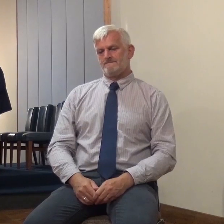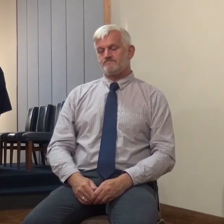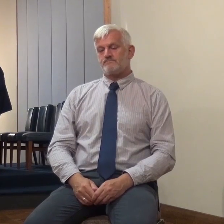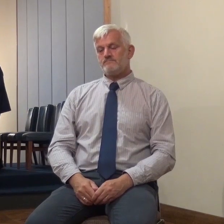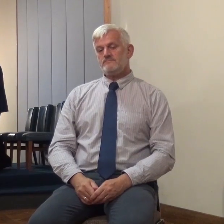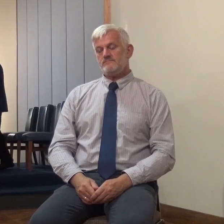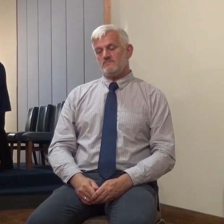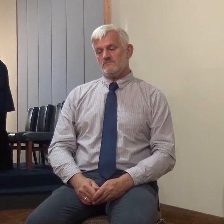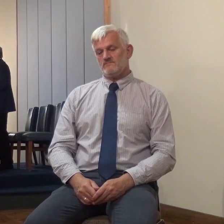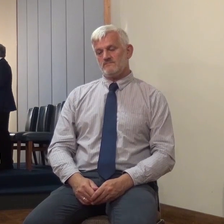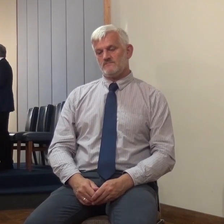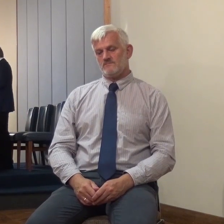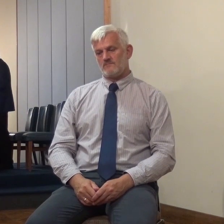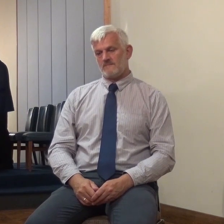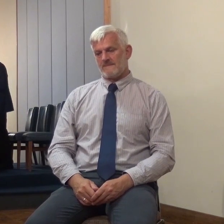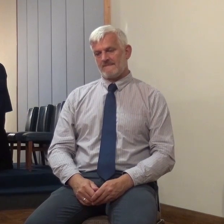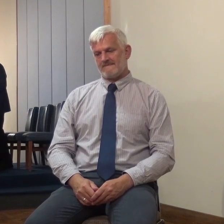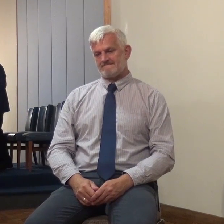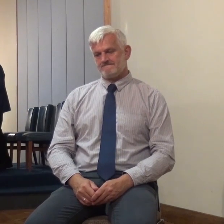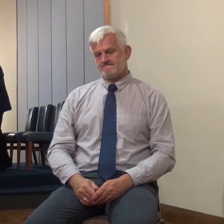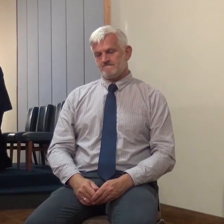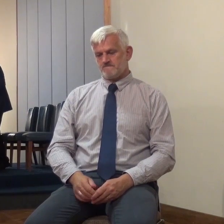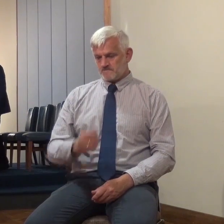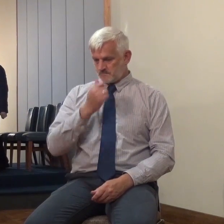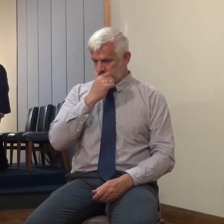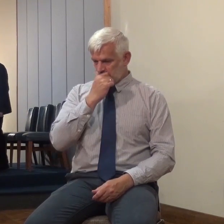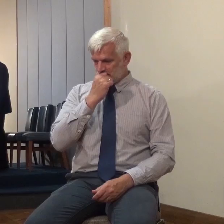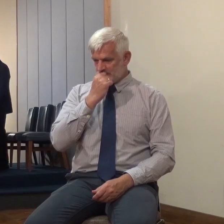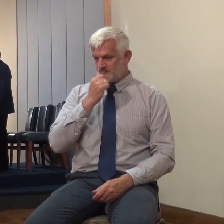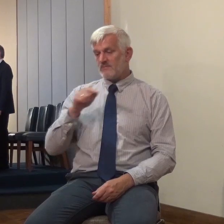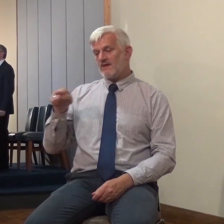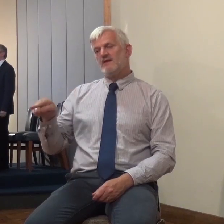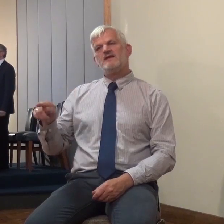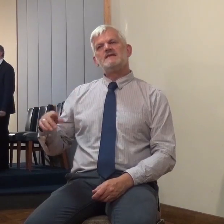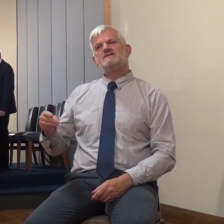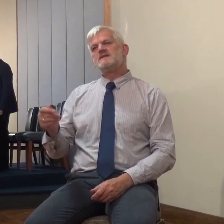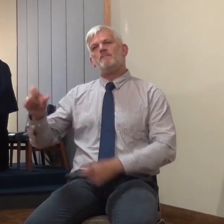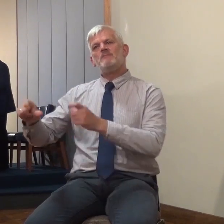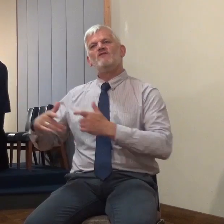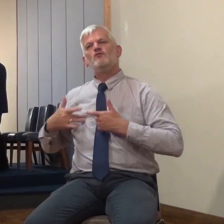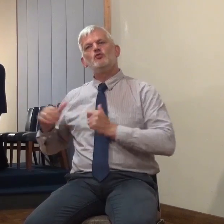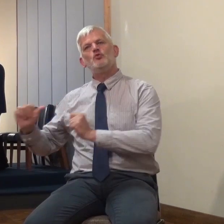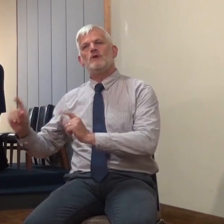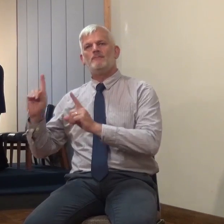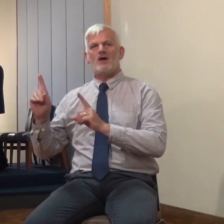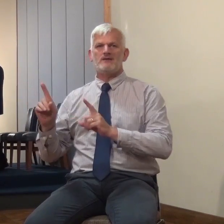straight. Because it's only fair to point out that other commentators have come to an alternative